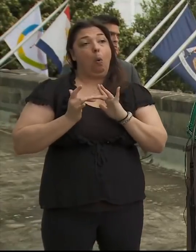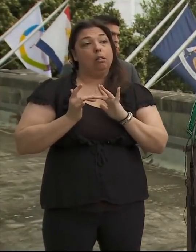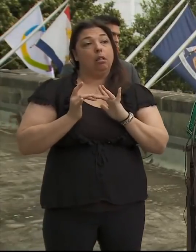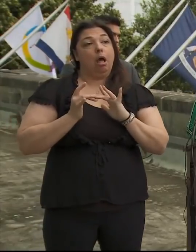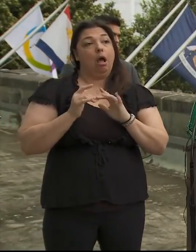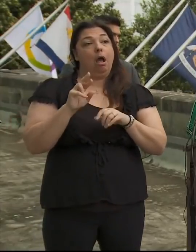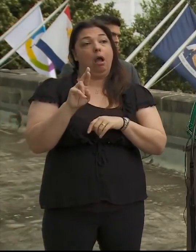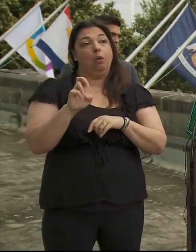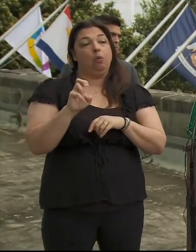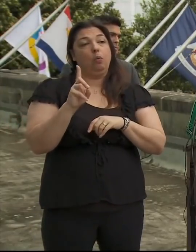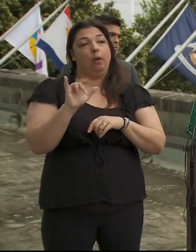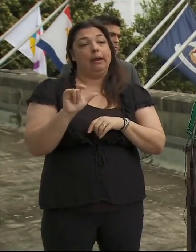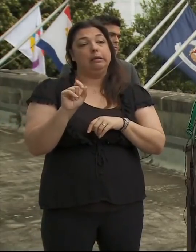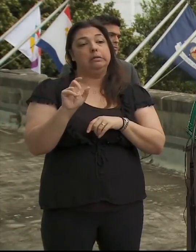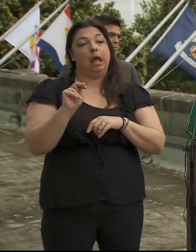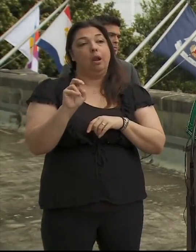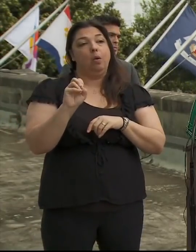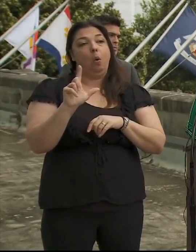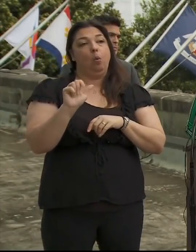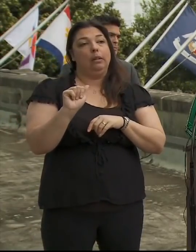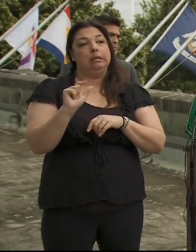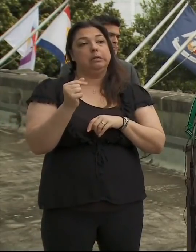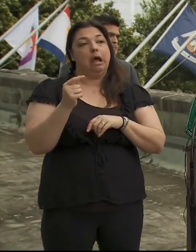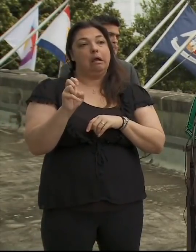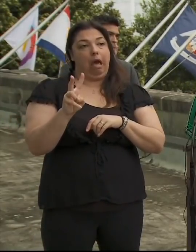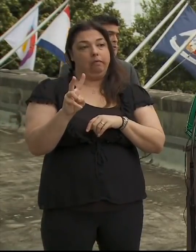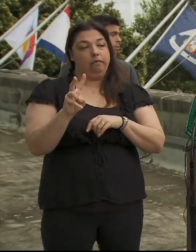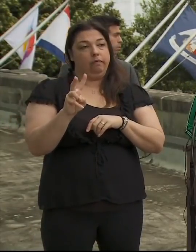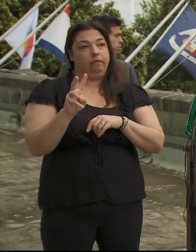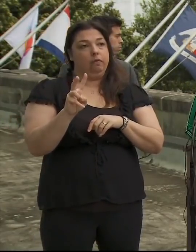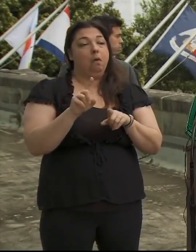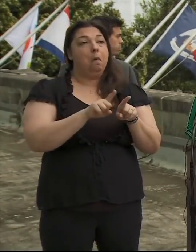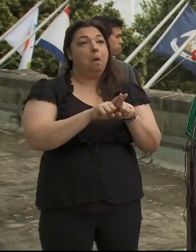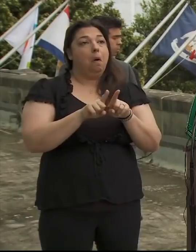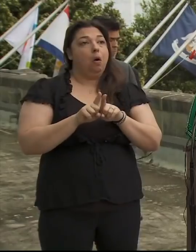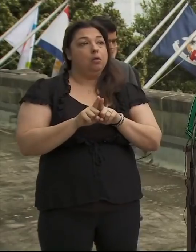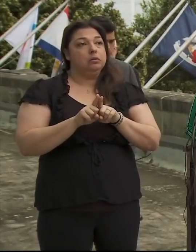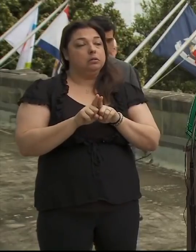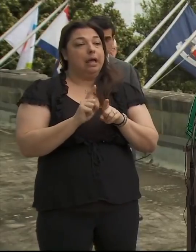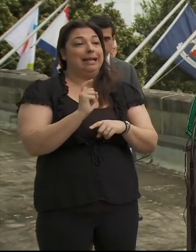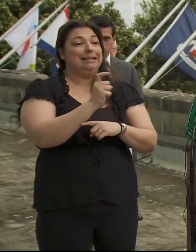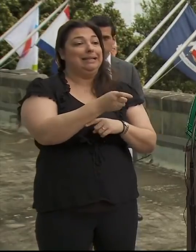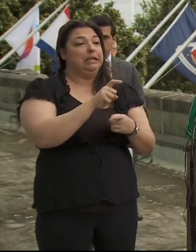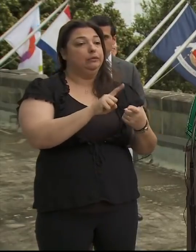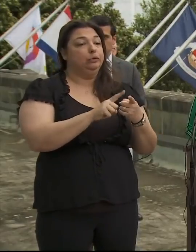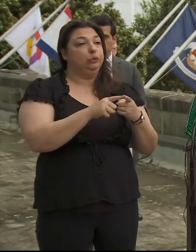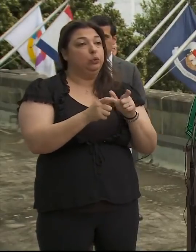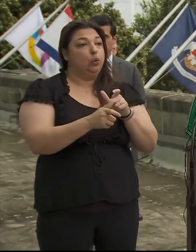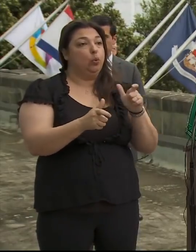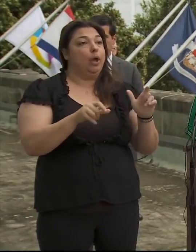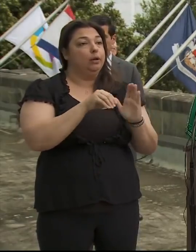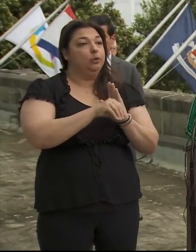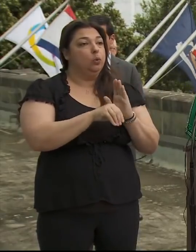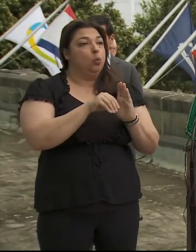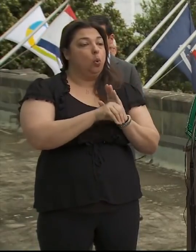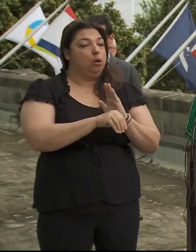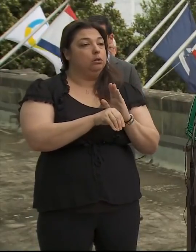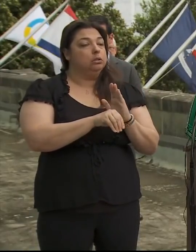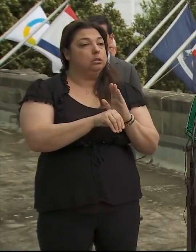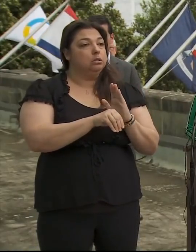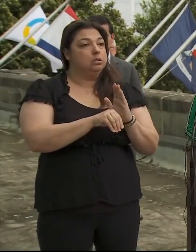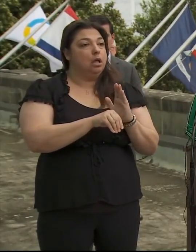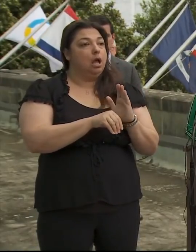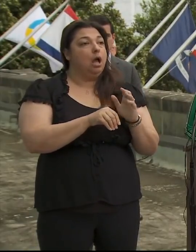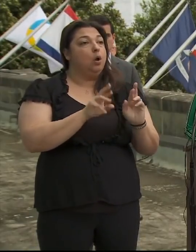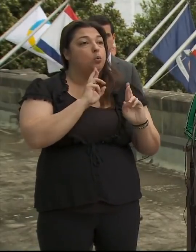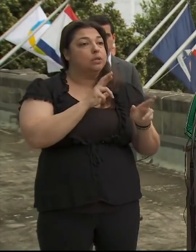to ready.nola.gov and give to Greater New Orleans Foundation, the Response and